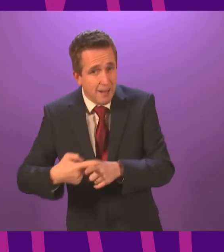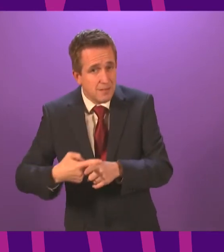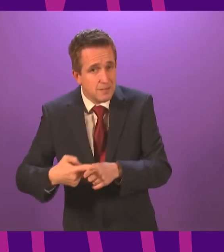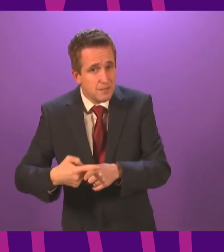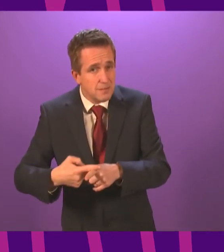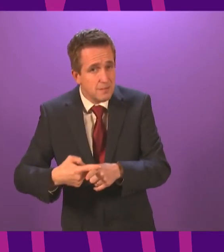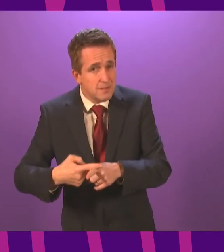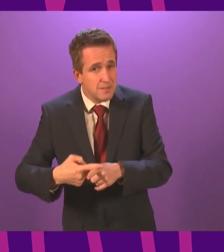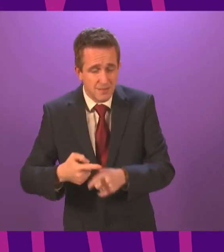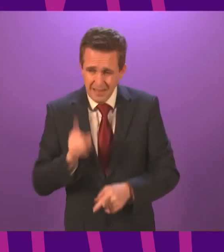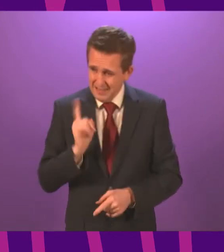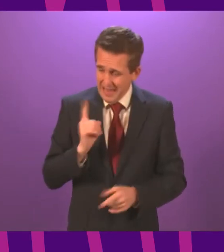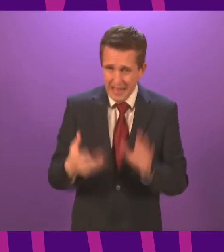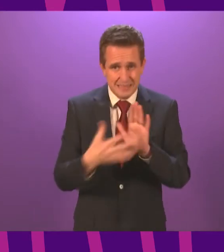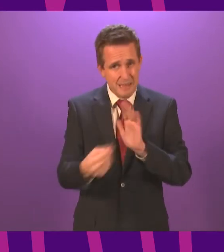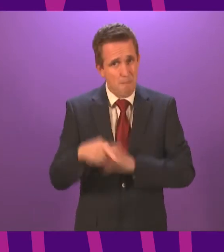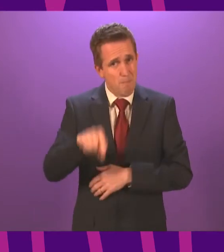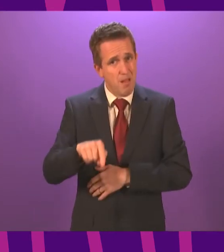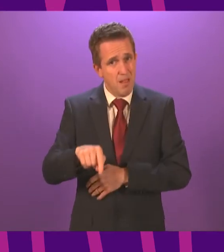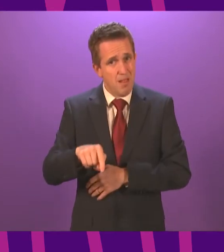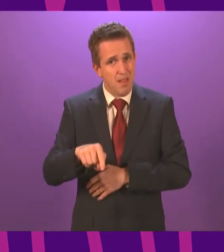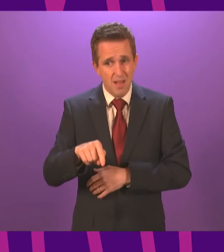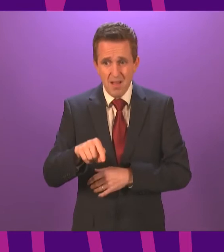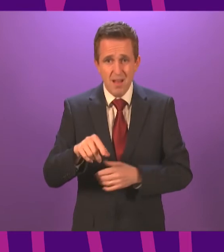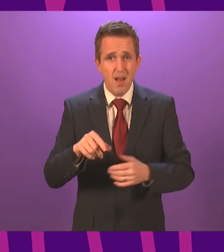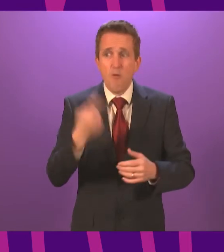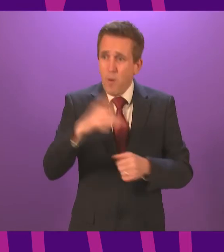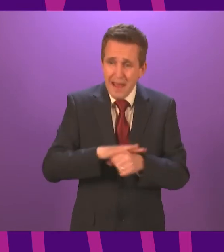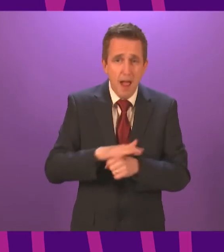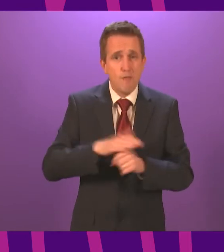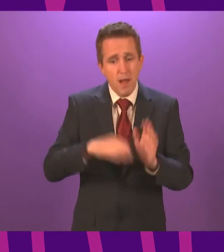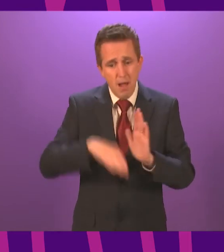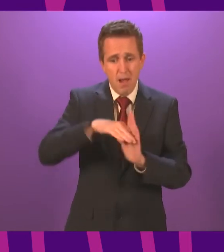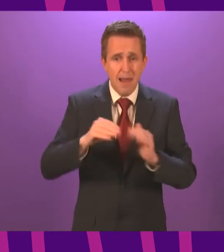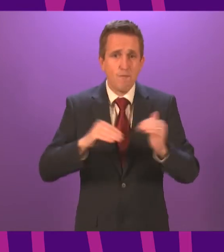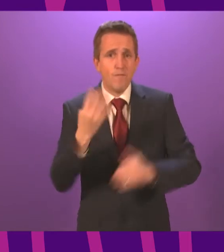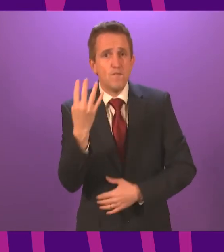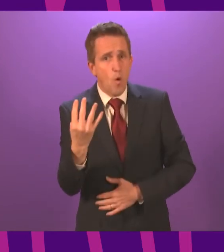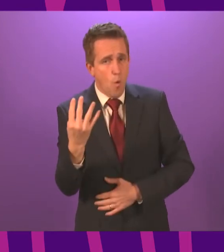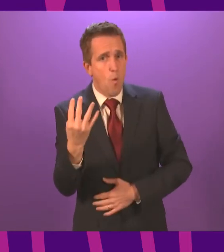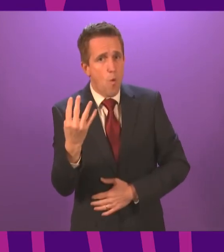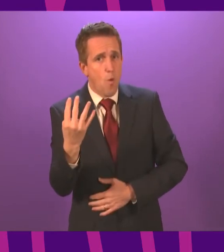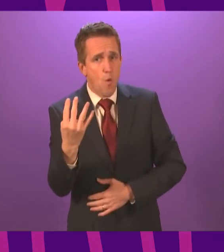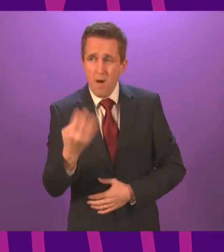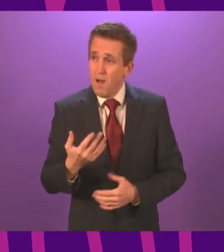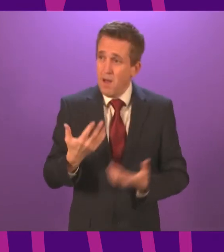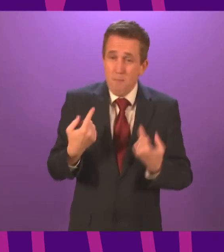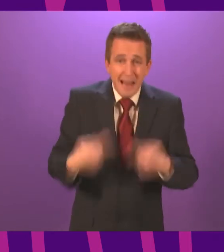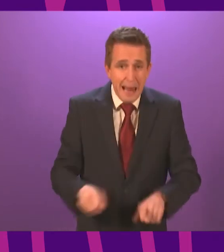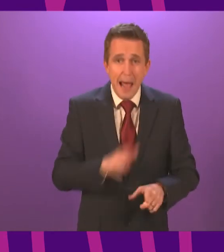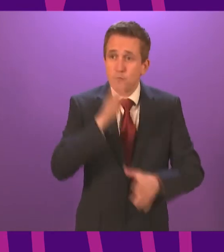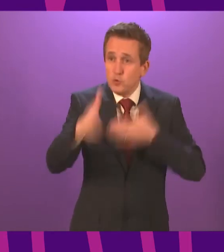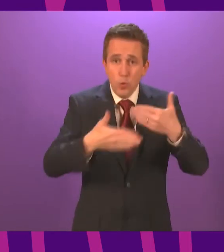Surely, with people like this in an area which is about to move into level 4, this kind of door-to-door